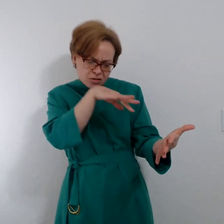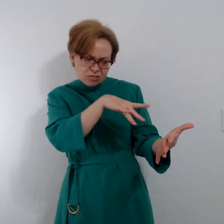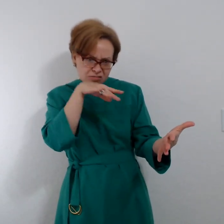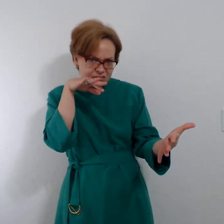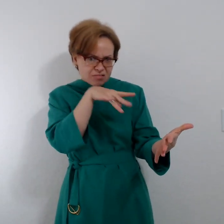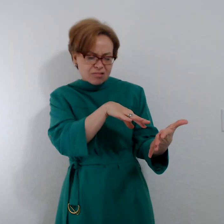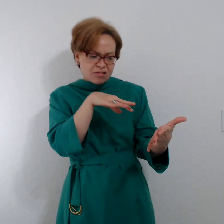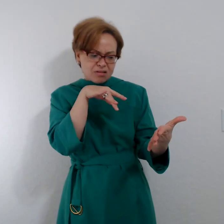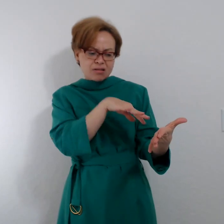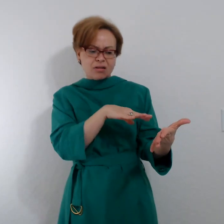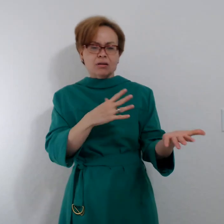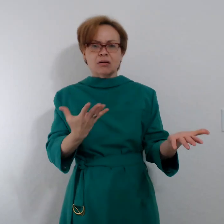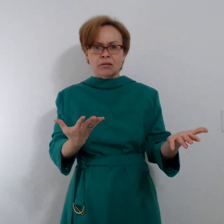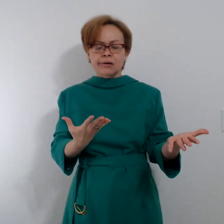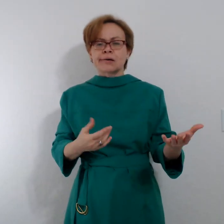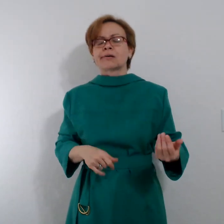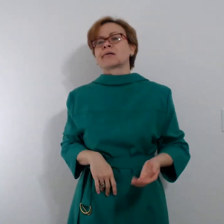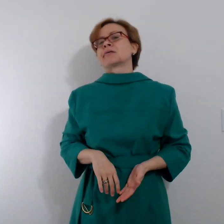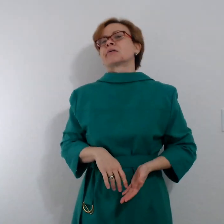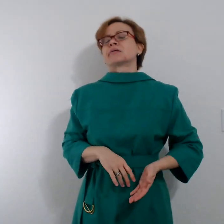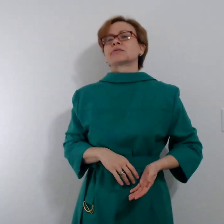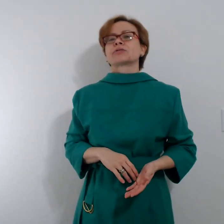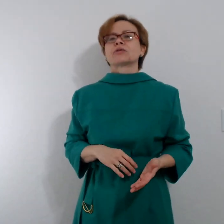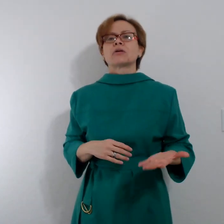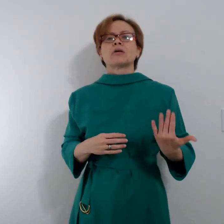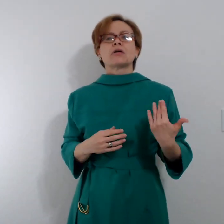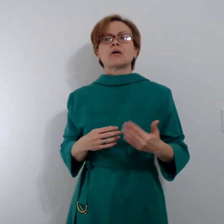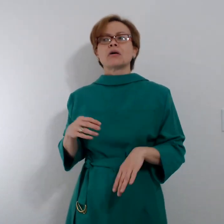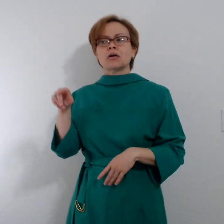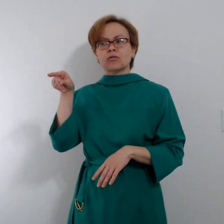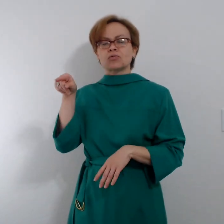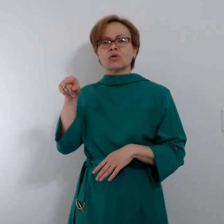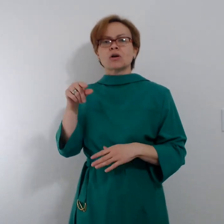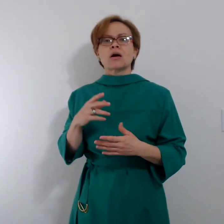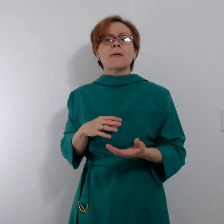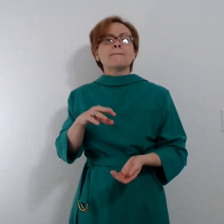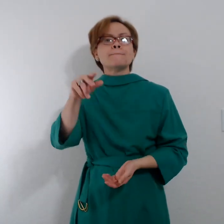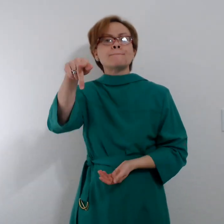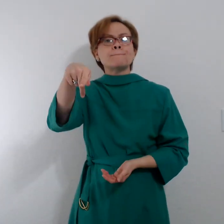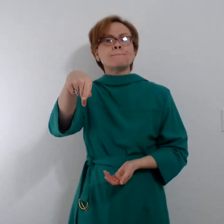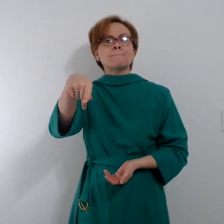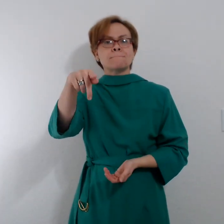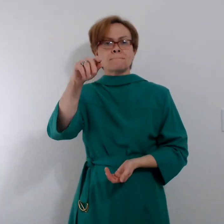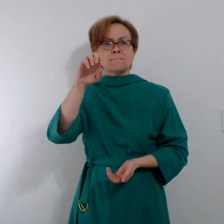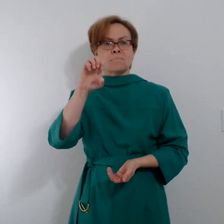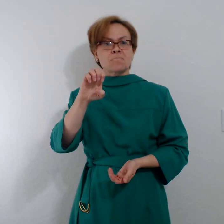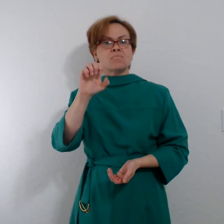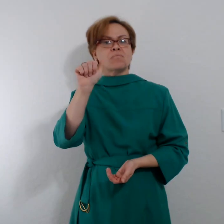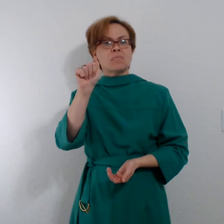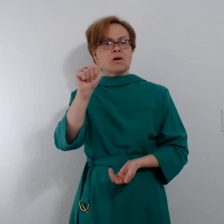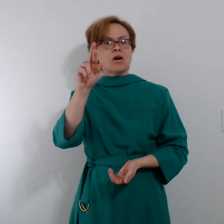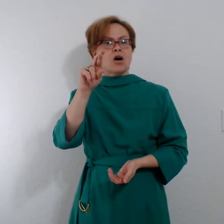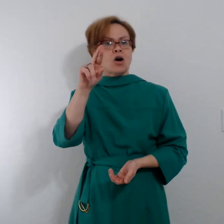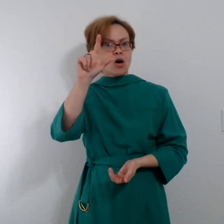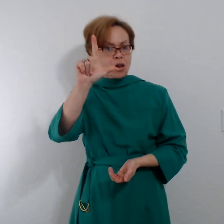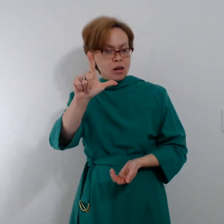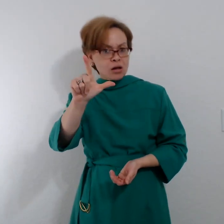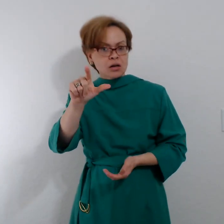minutes on one breath. And when I was researching pearl divers, I found the world of free diving. It was